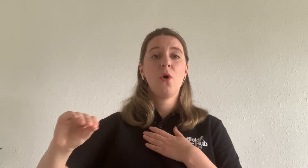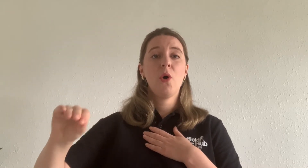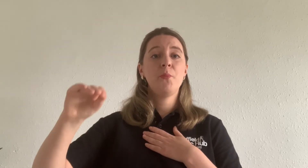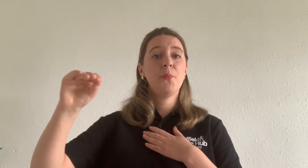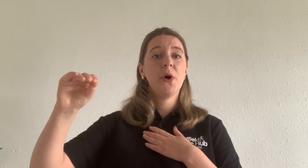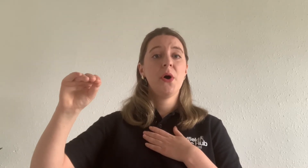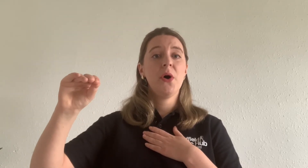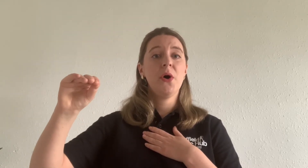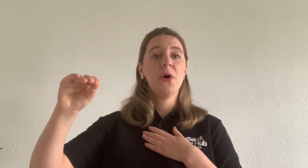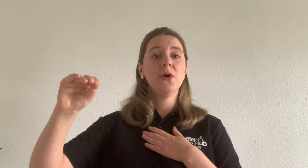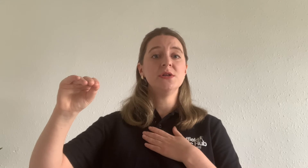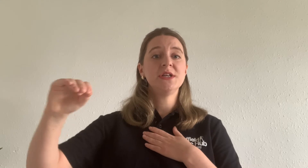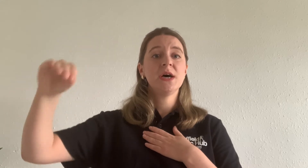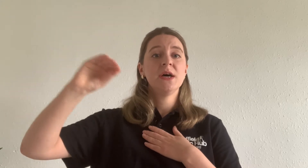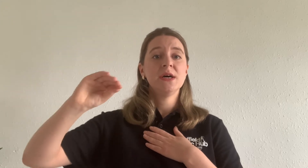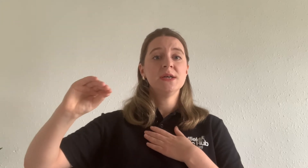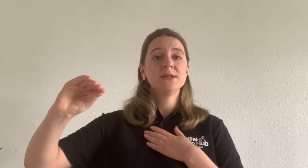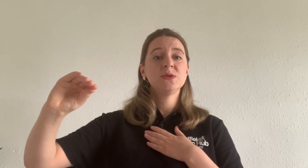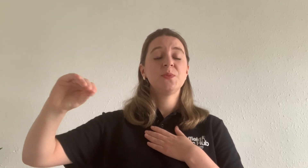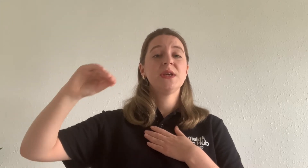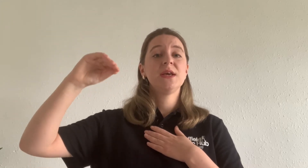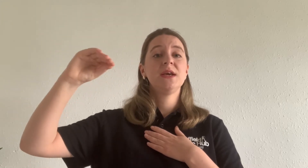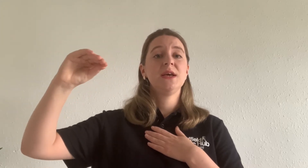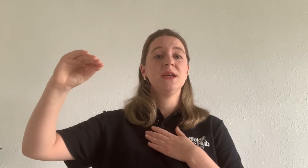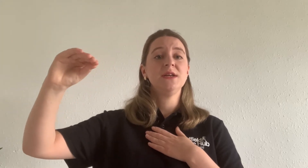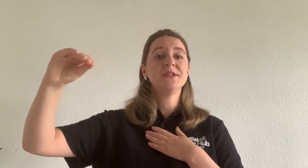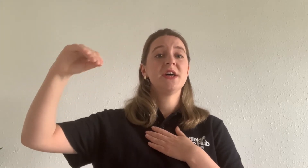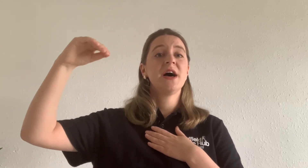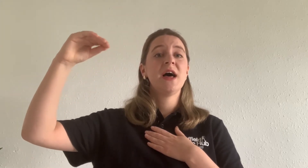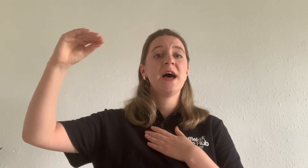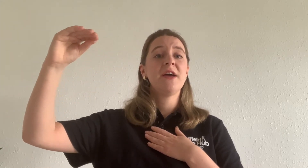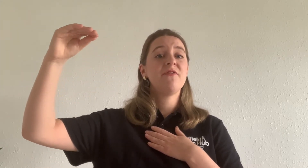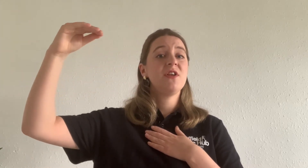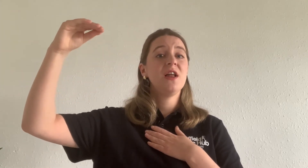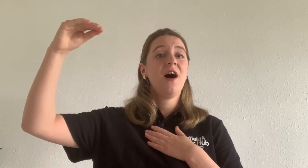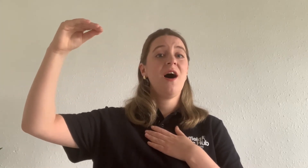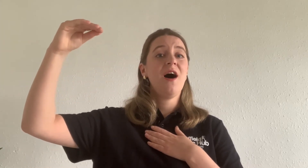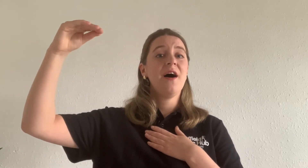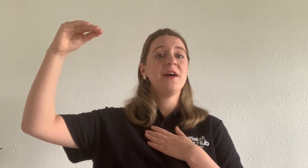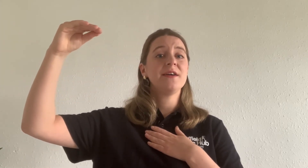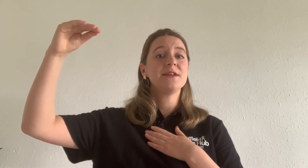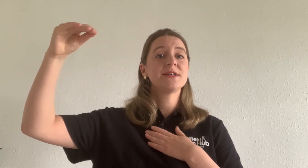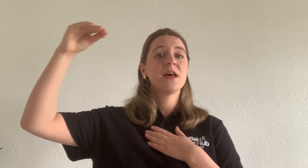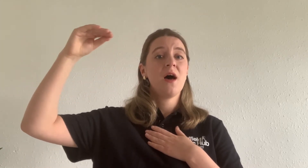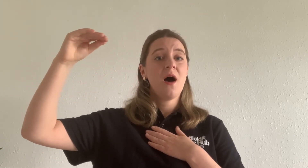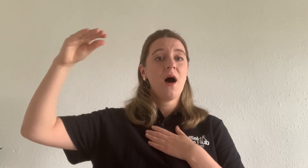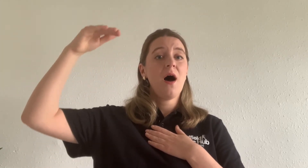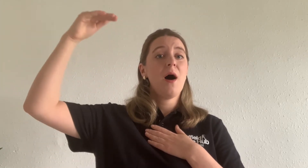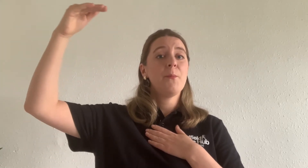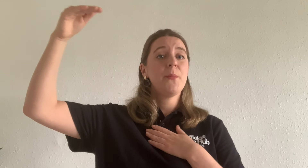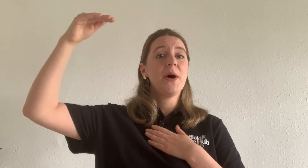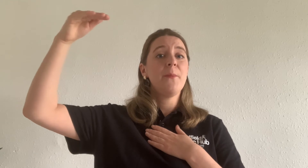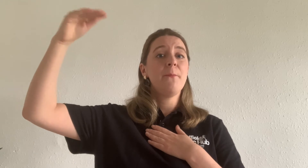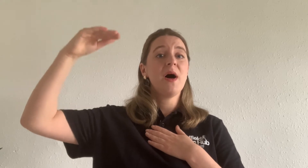poor bird, speed thy flight up above